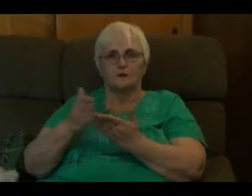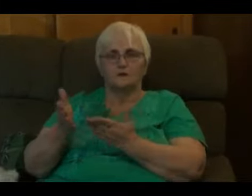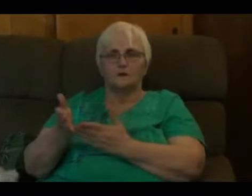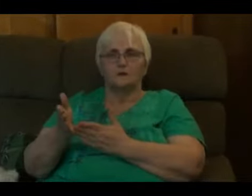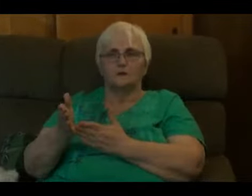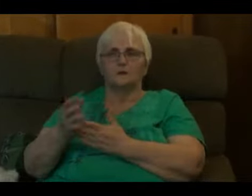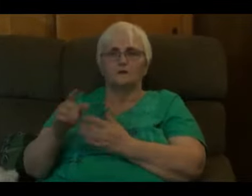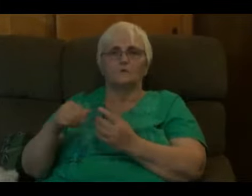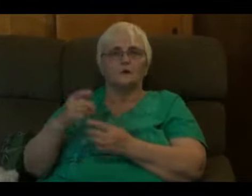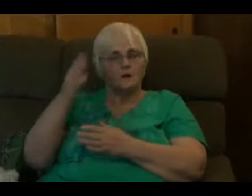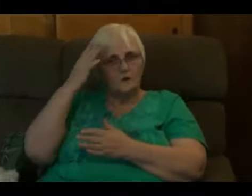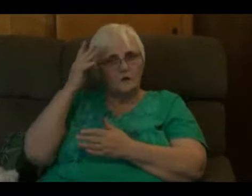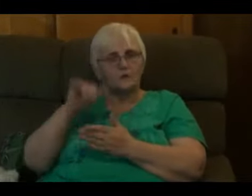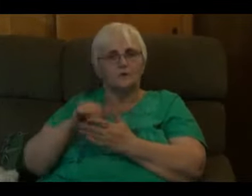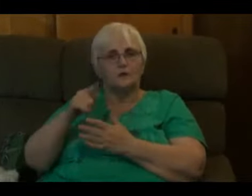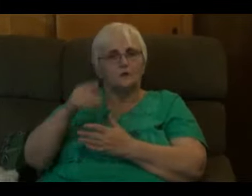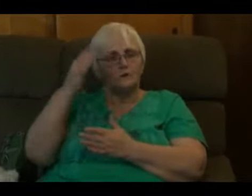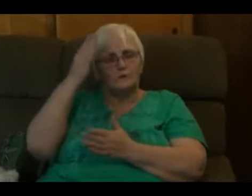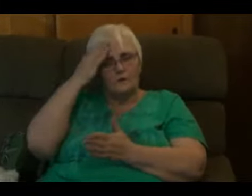When you know that you know why you're here.